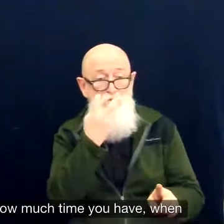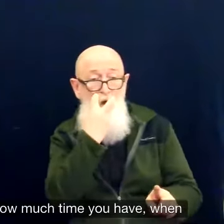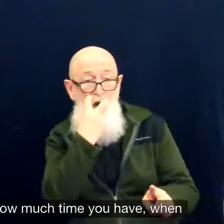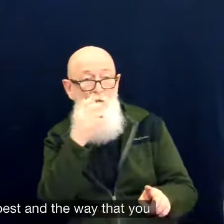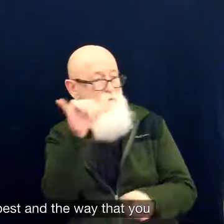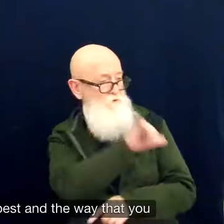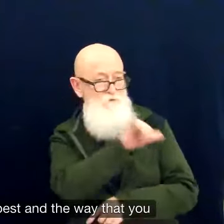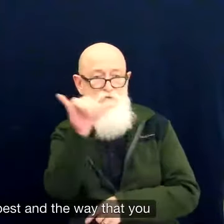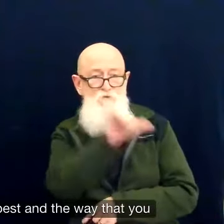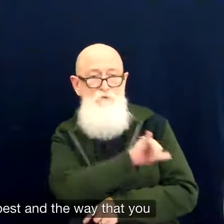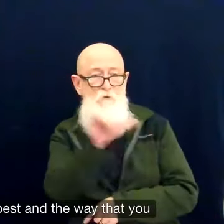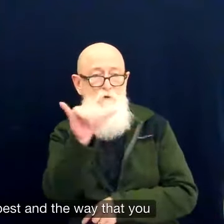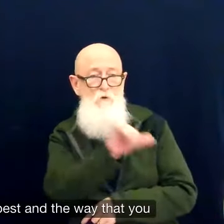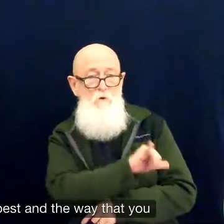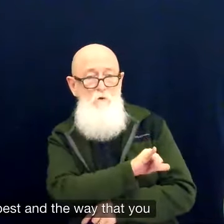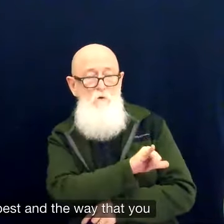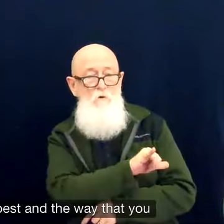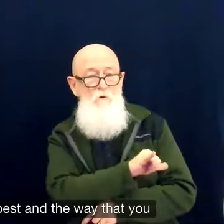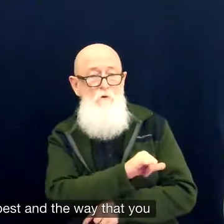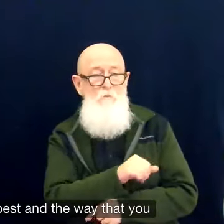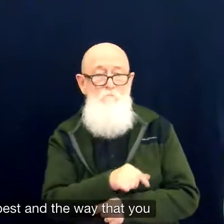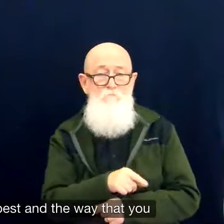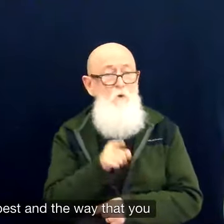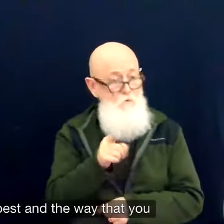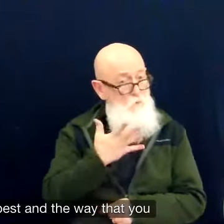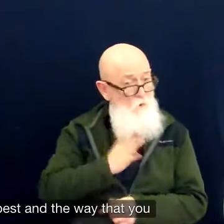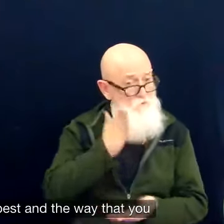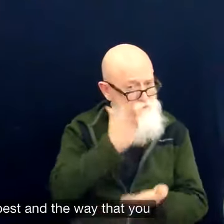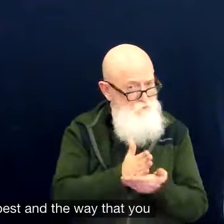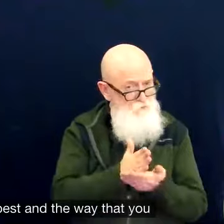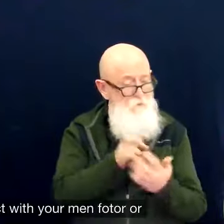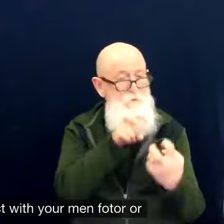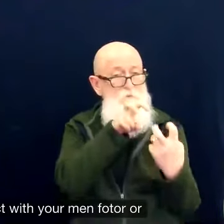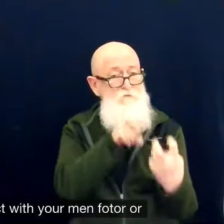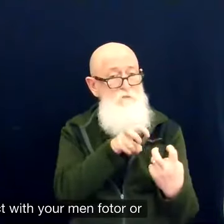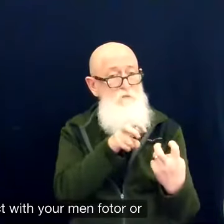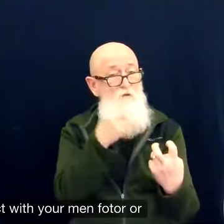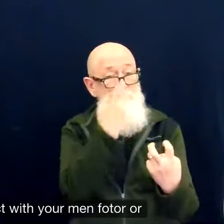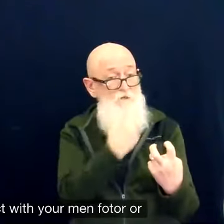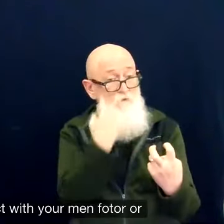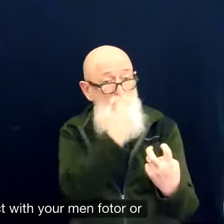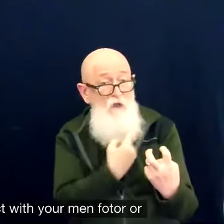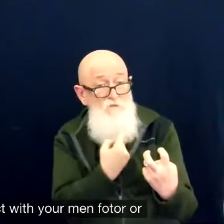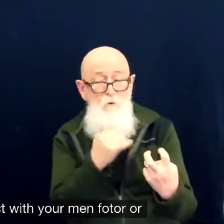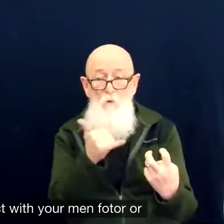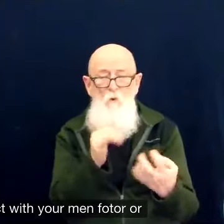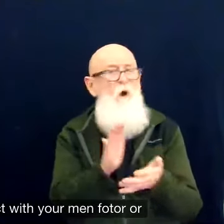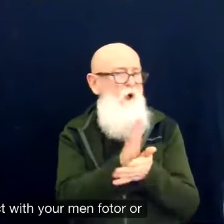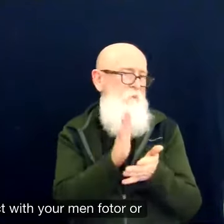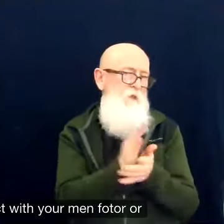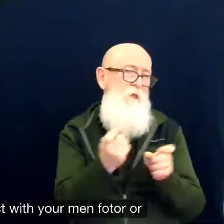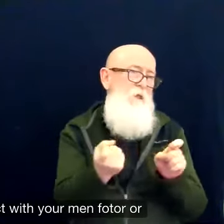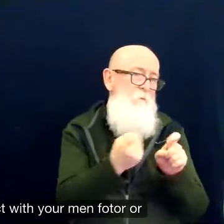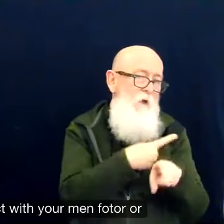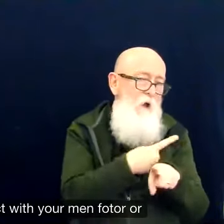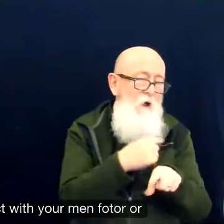your mentor or mentee. Whether you really want face-to-face, whether you would be happy with email or